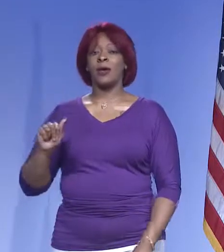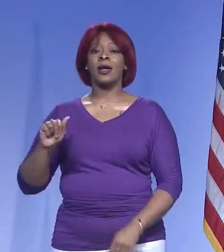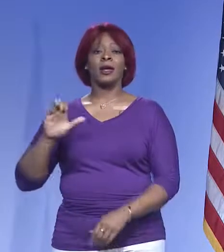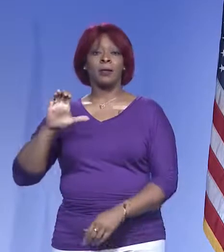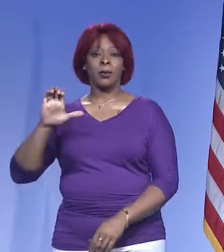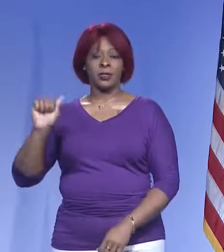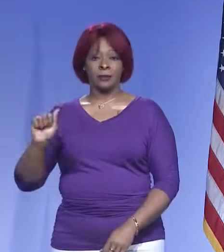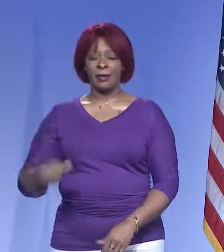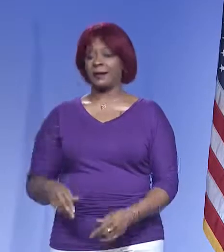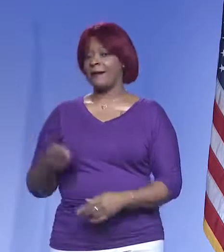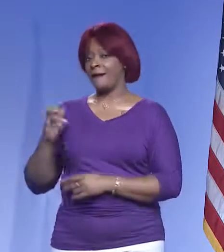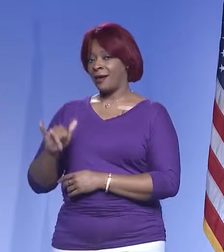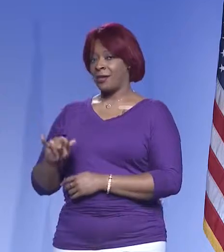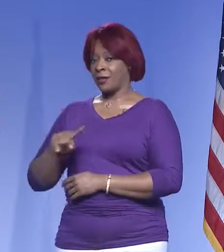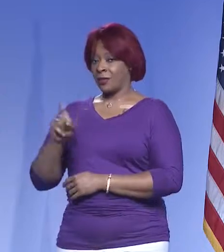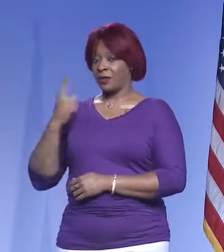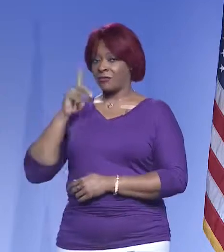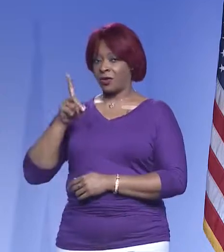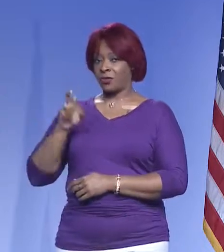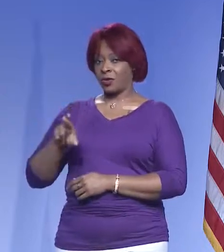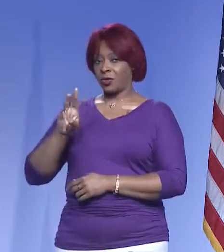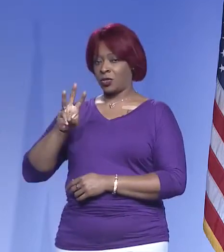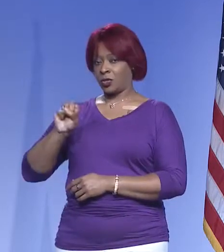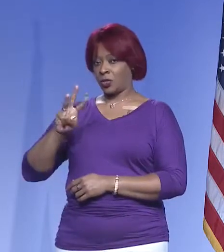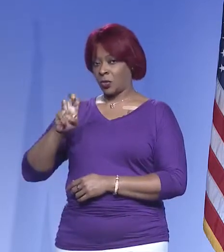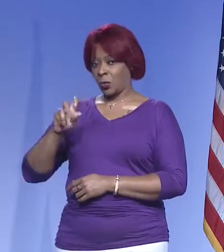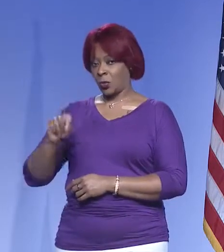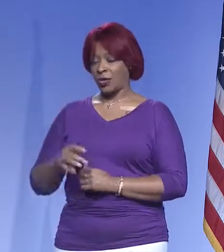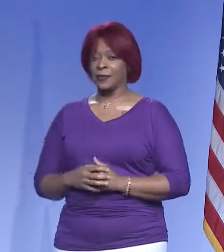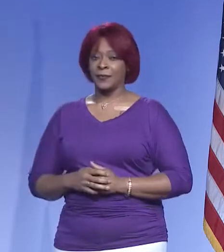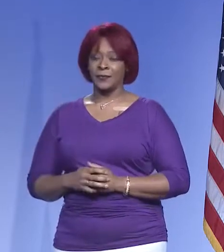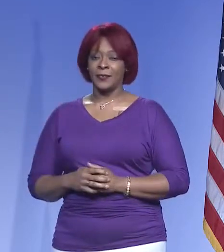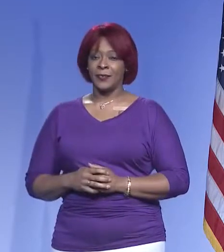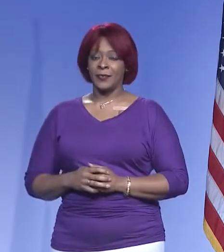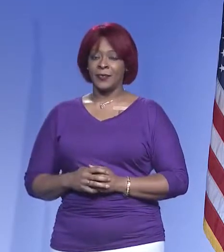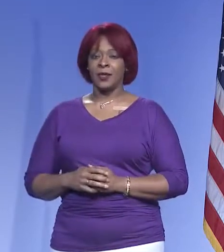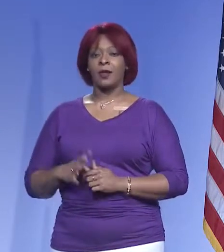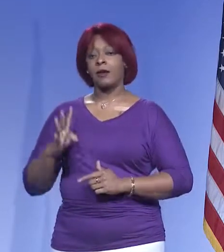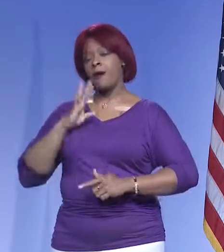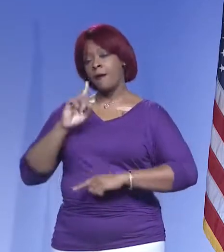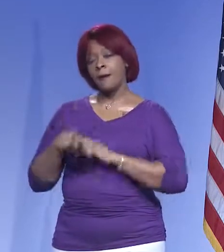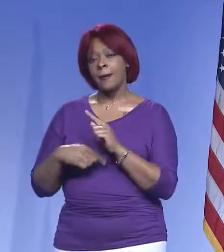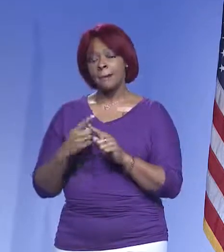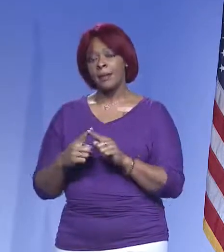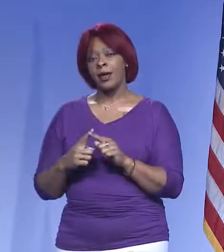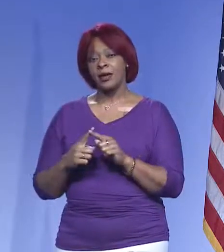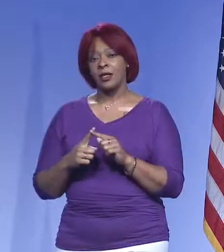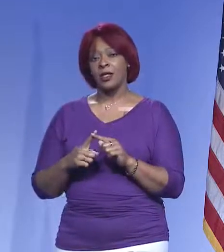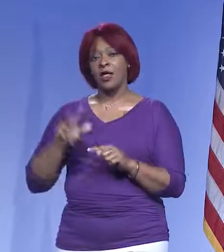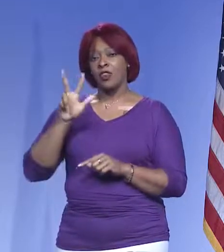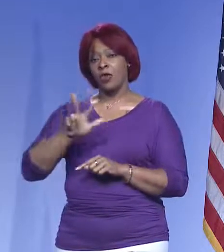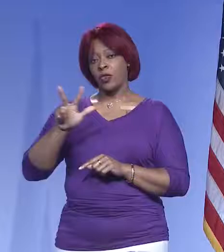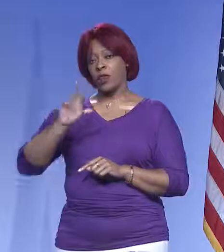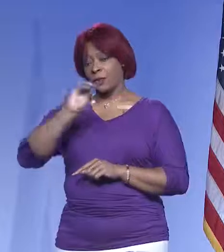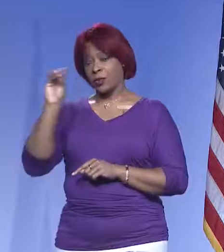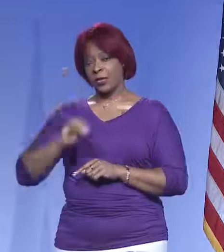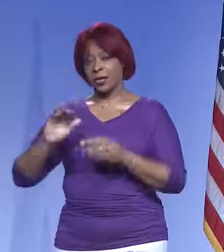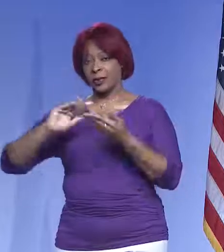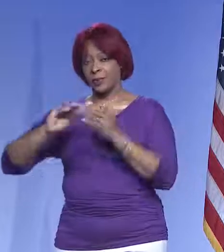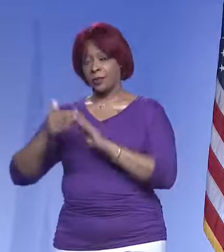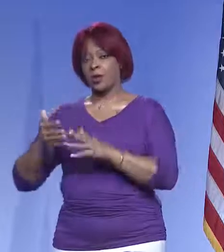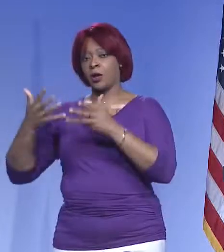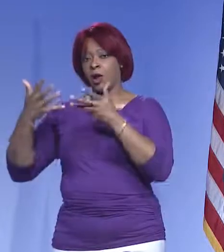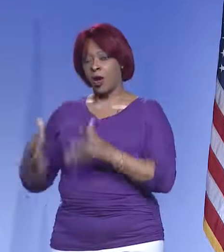Hey, this question is for Dr. Sweat. Following up on about the 33% in the community who have